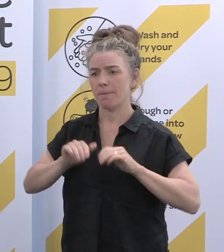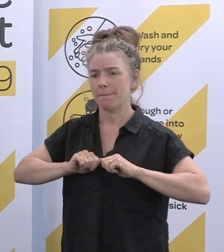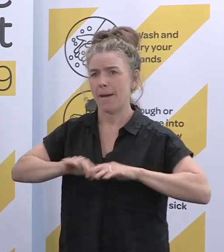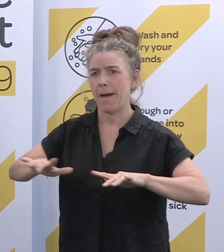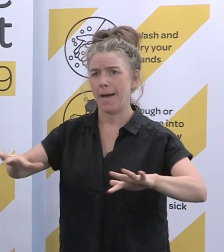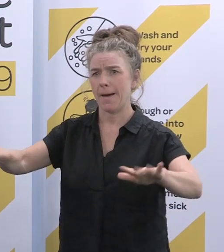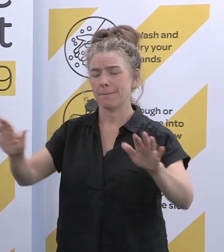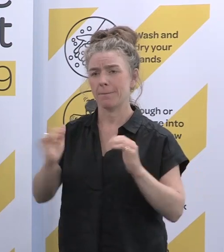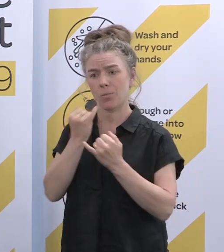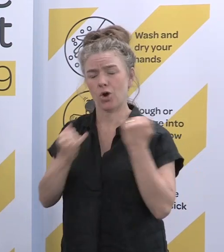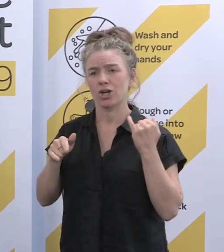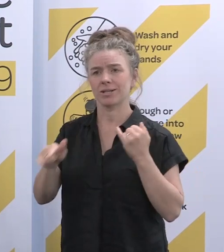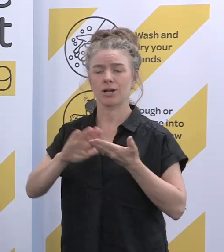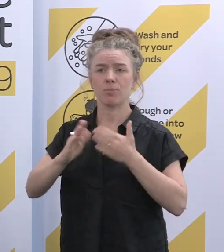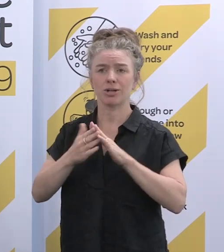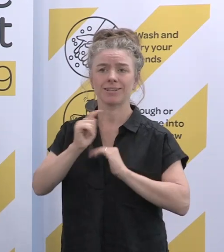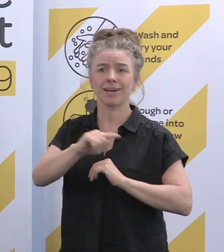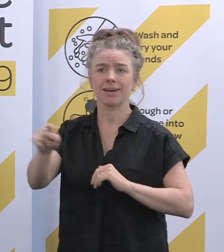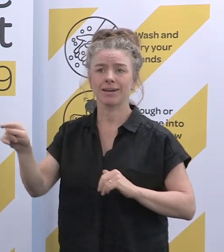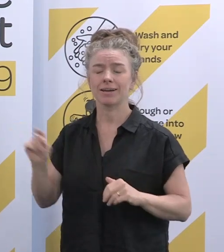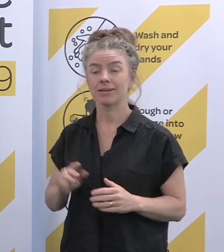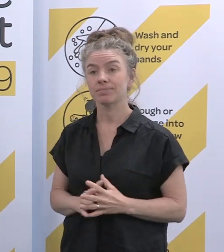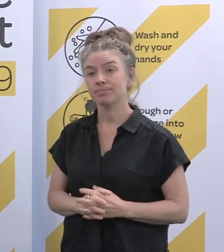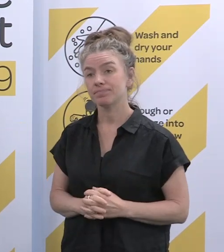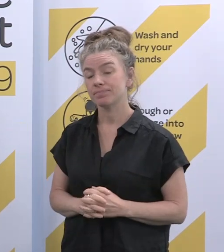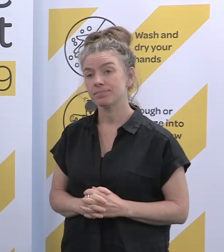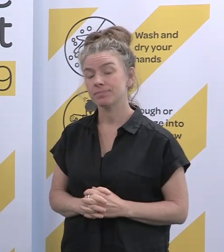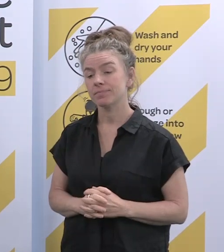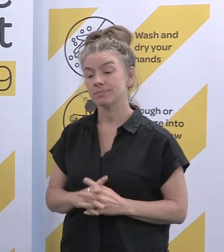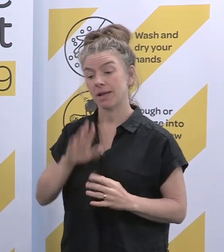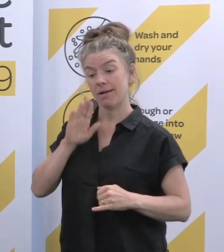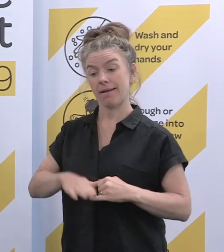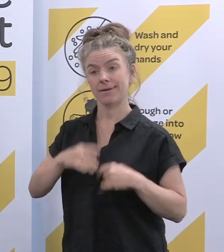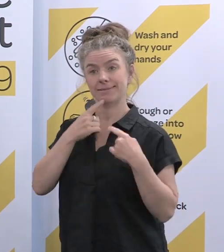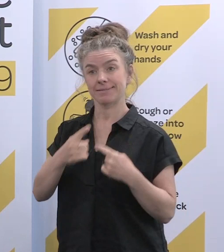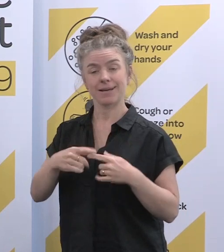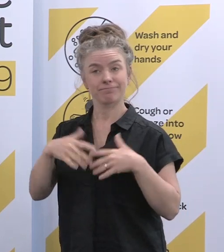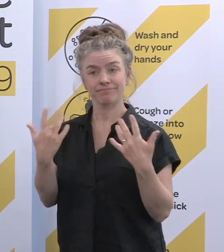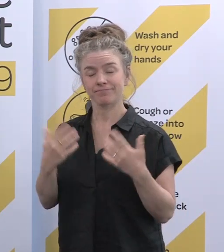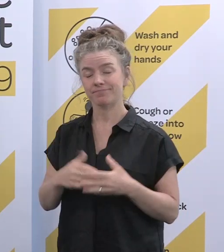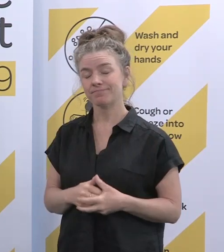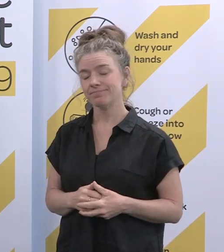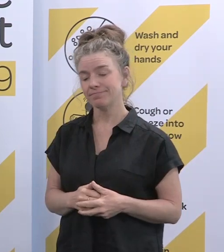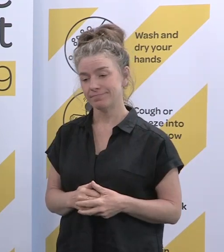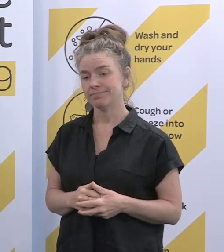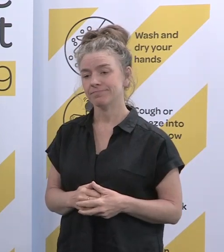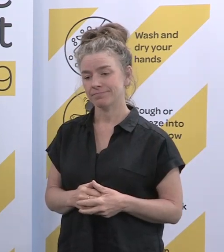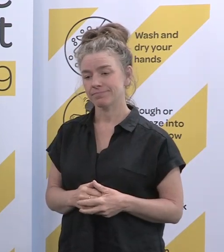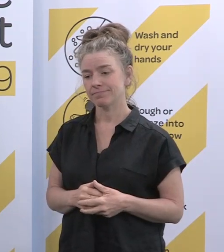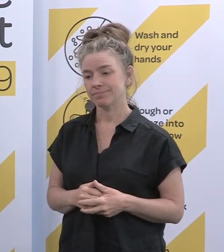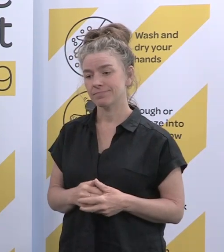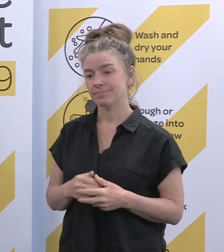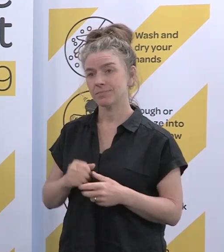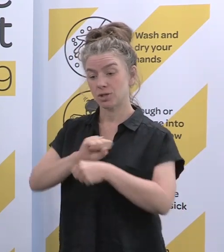of COVID-19 in our communities. And finally, just to reiterate, there is clear information